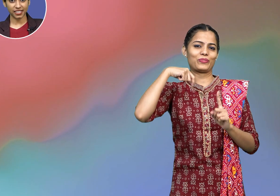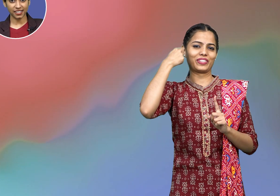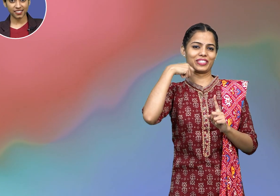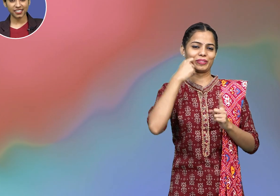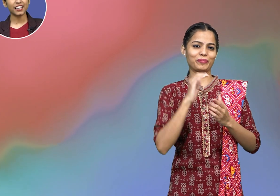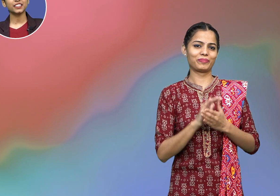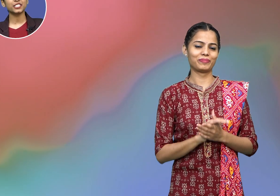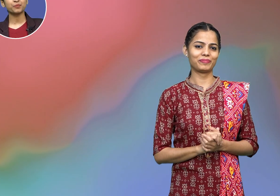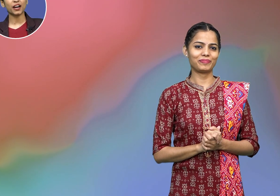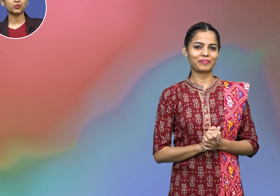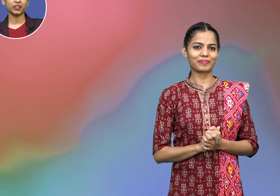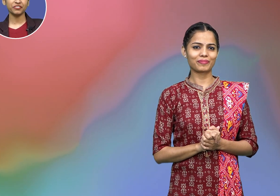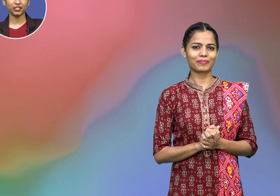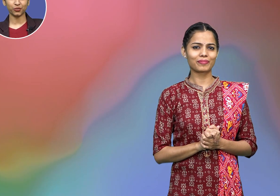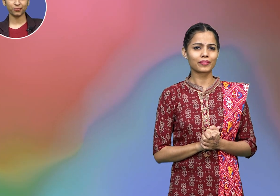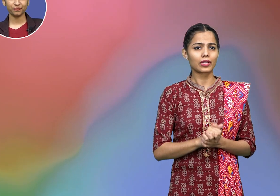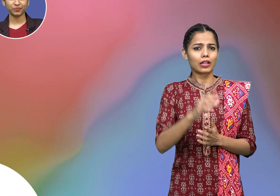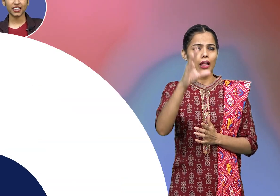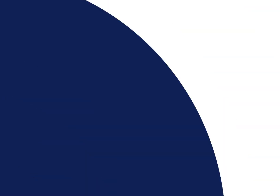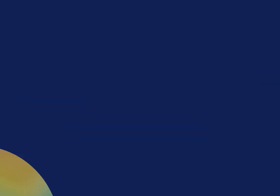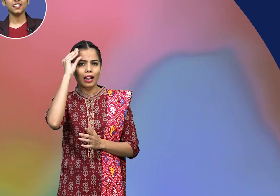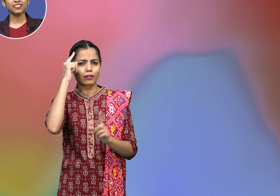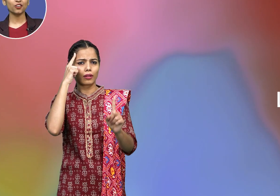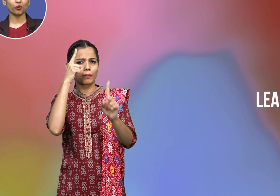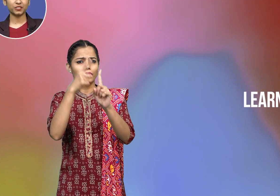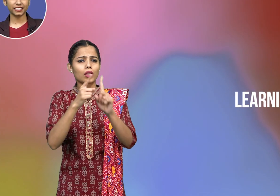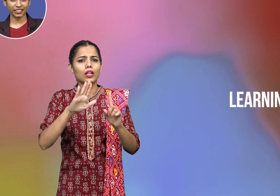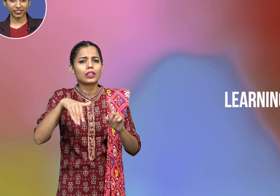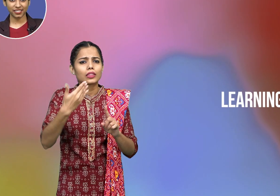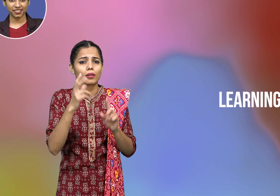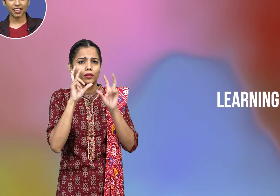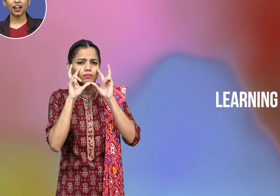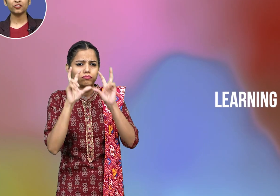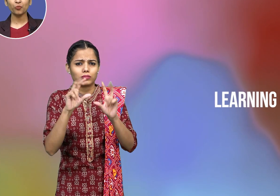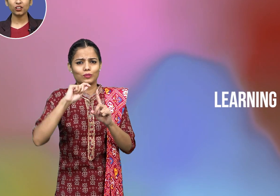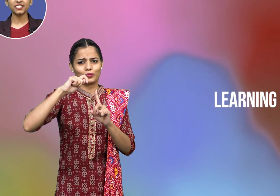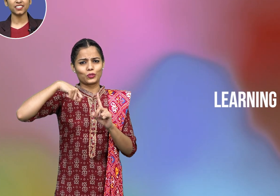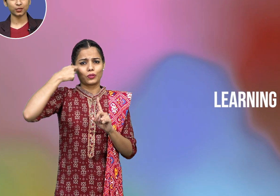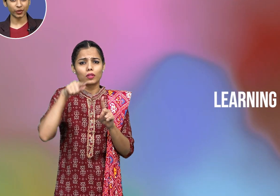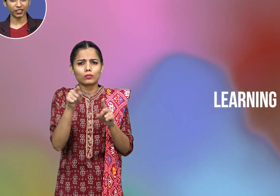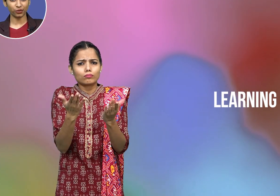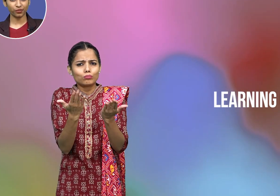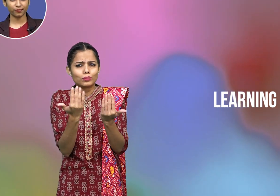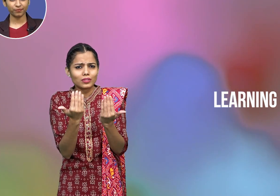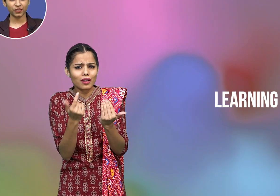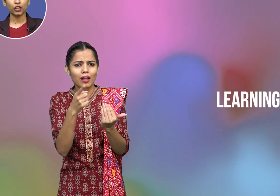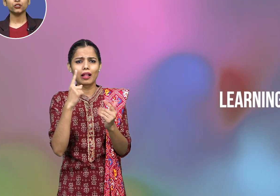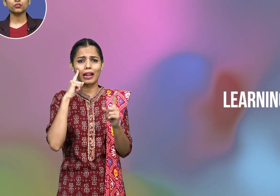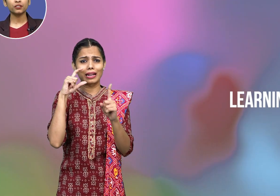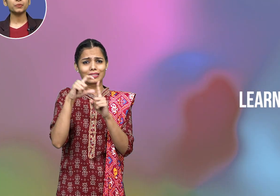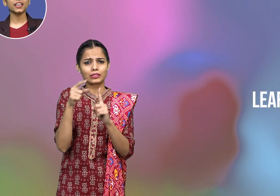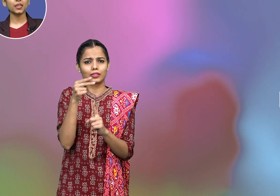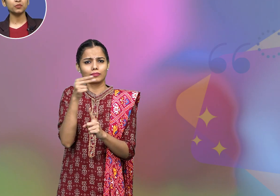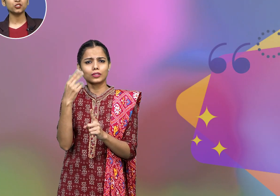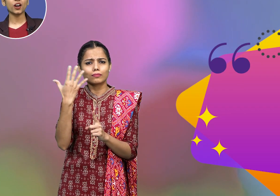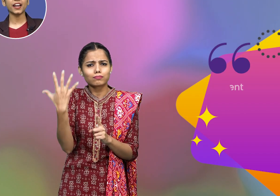of cells in this part 1 video. Learning objectives. After watching this video, you